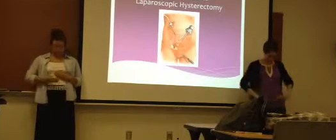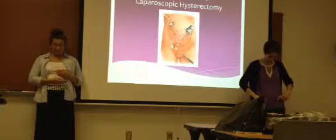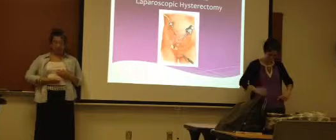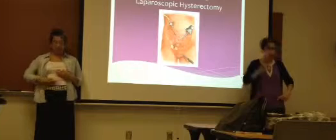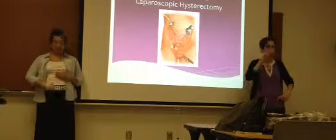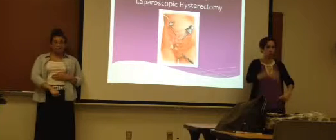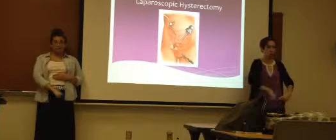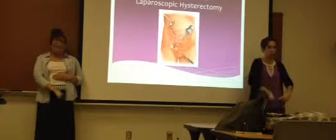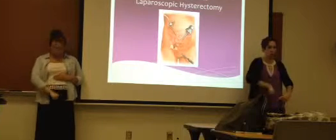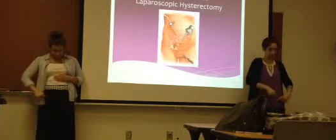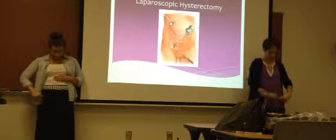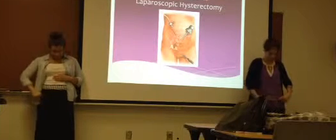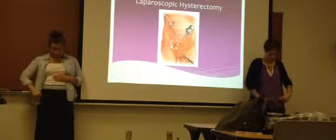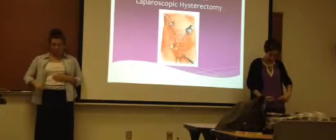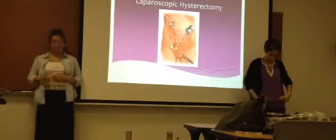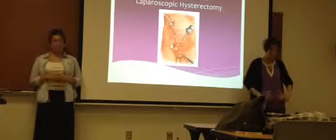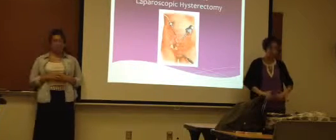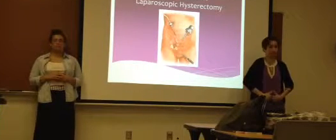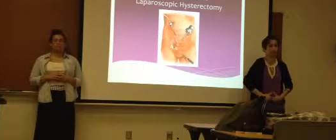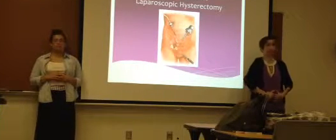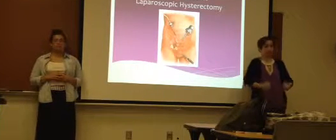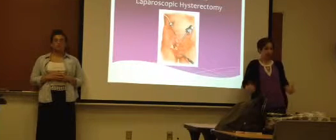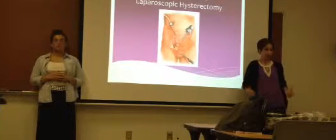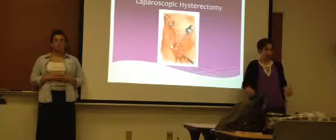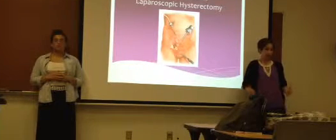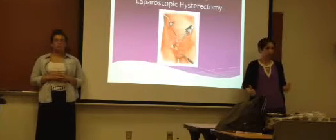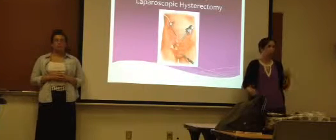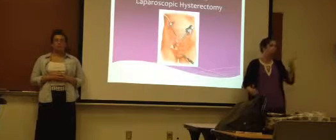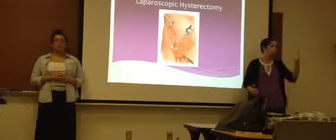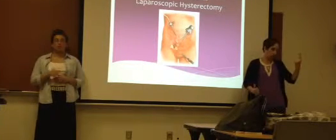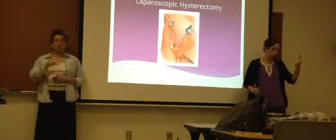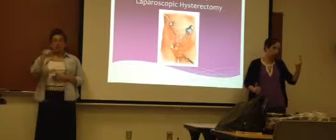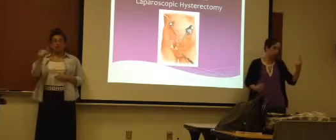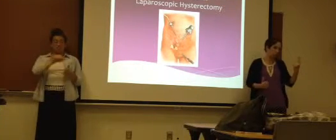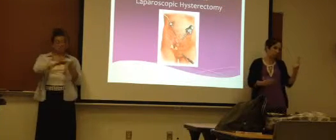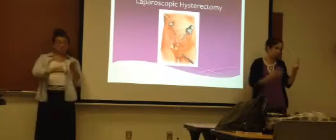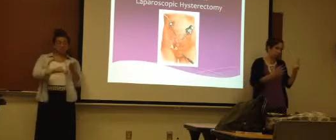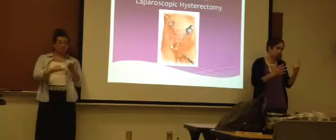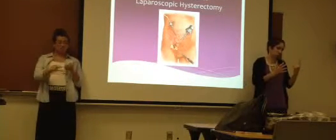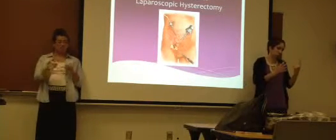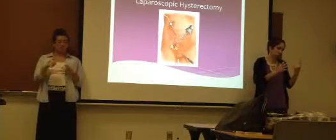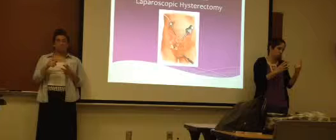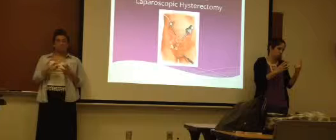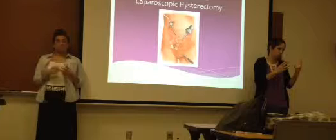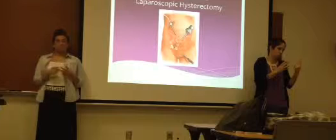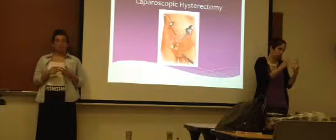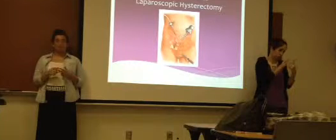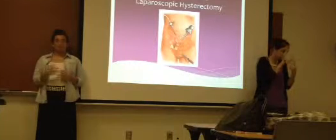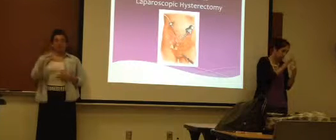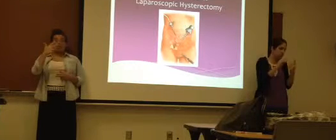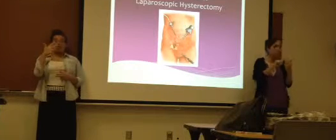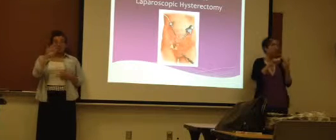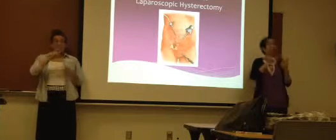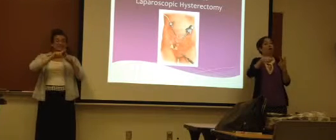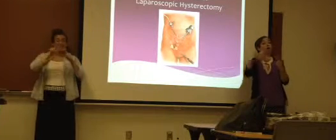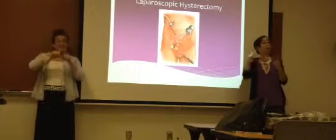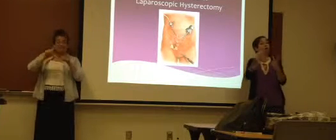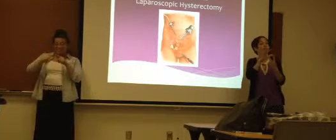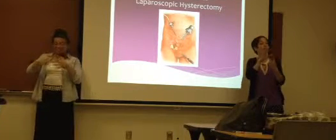Another procedure is where they use 3 different instruments to go in, and one of them is a